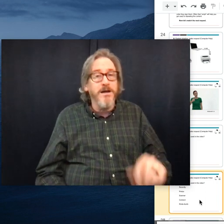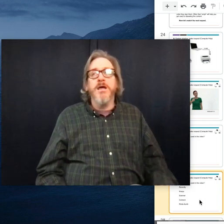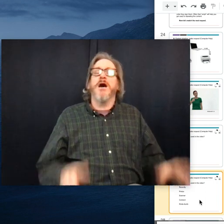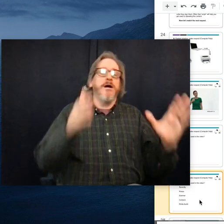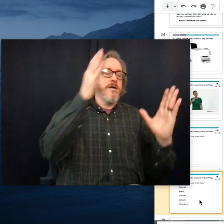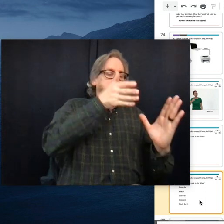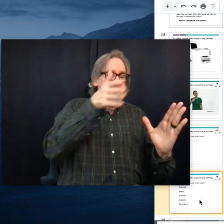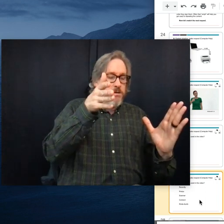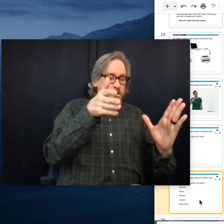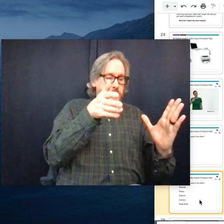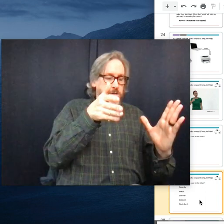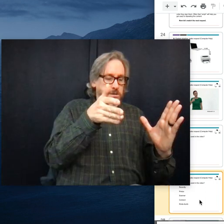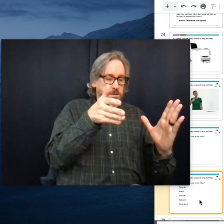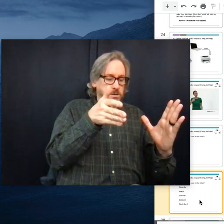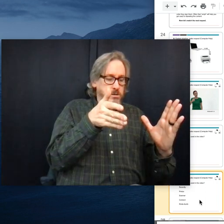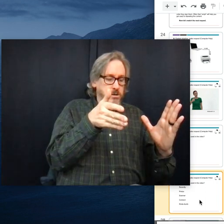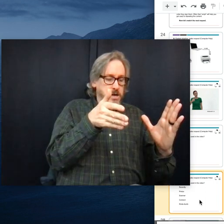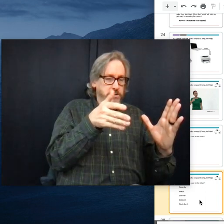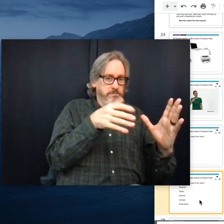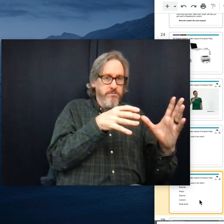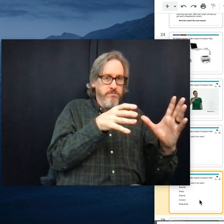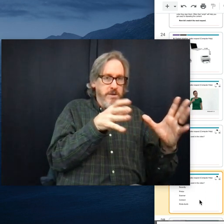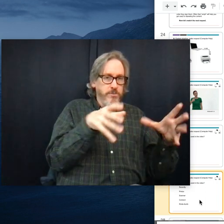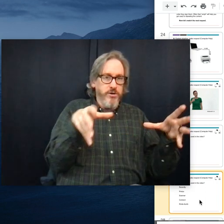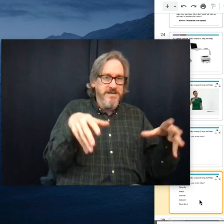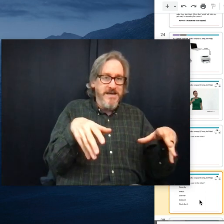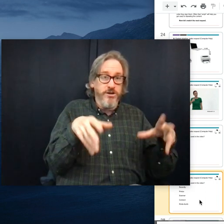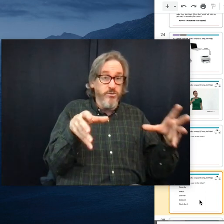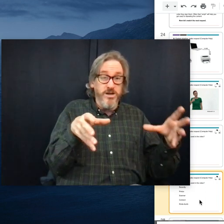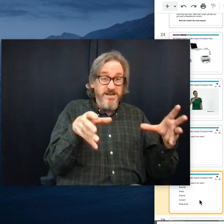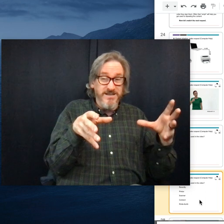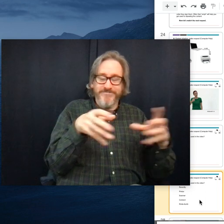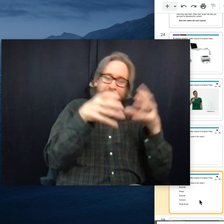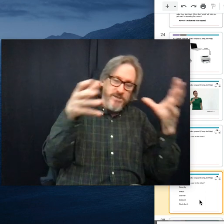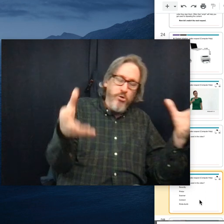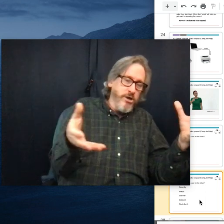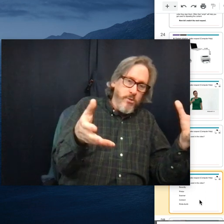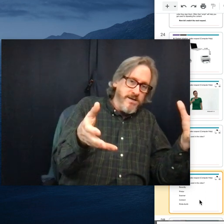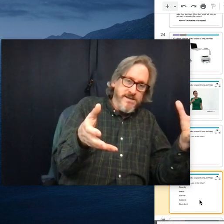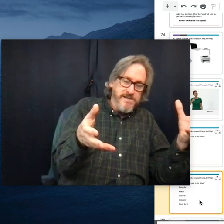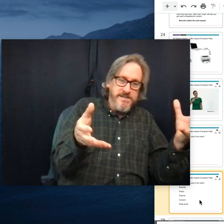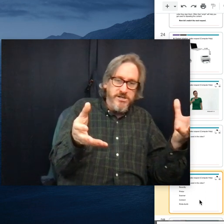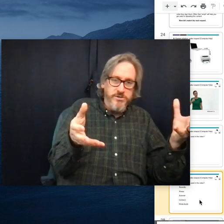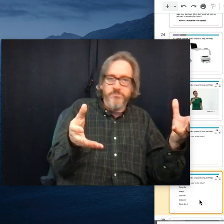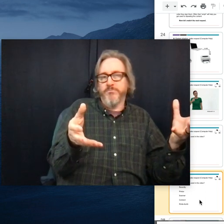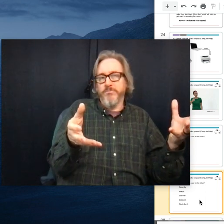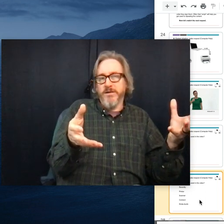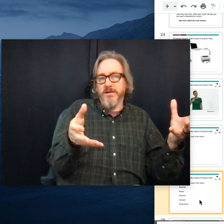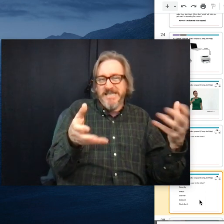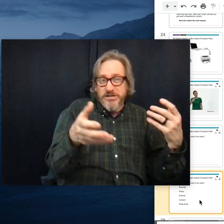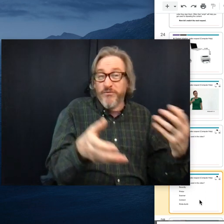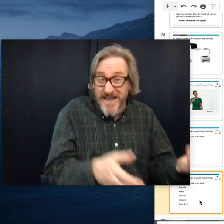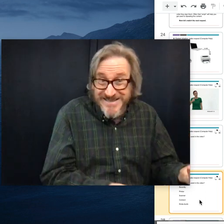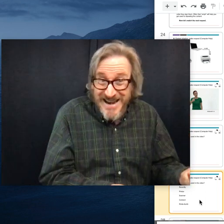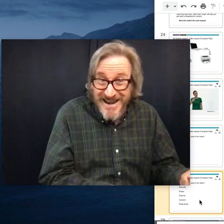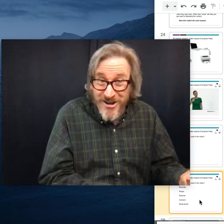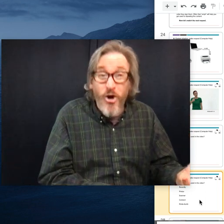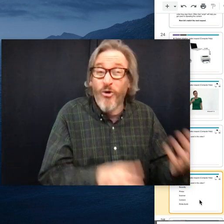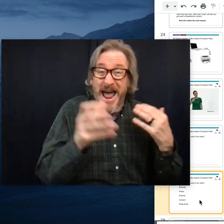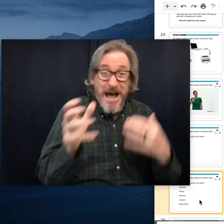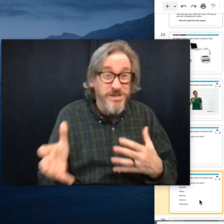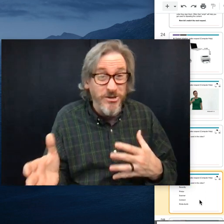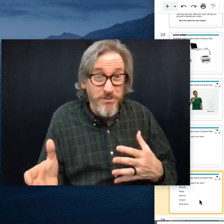haha. Then they would put it together. The more you go into this, it's either